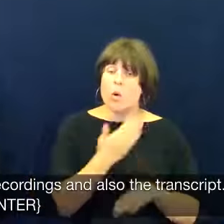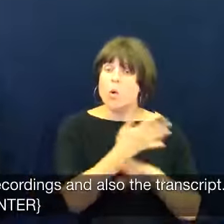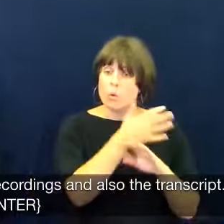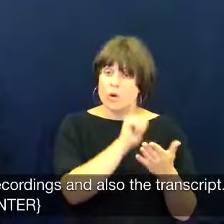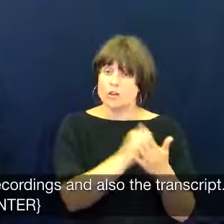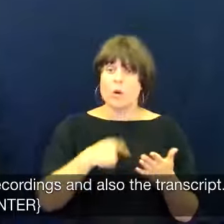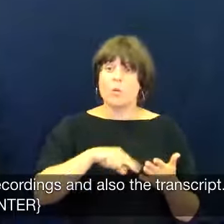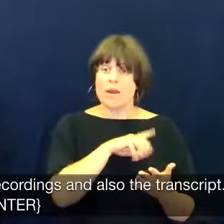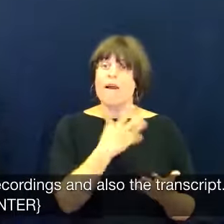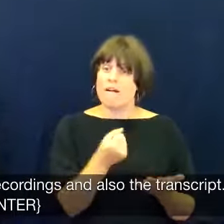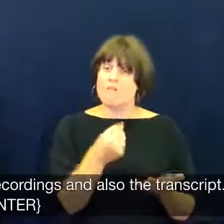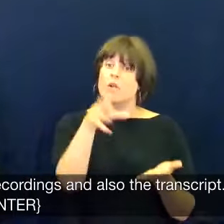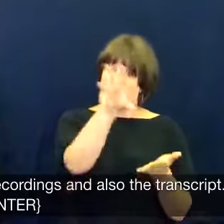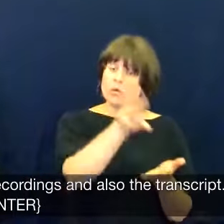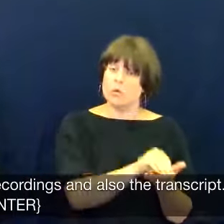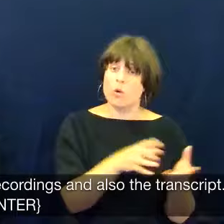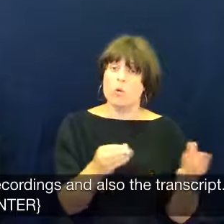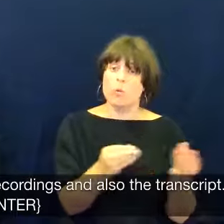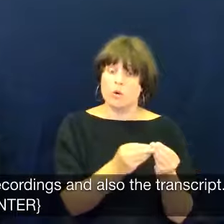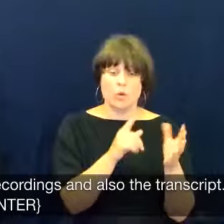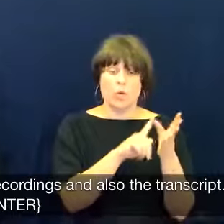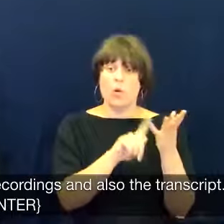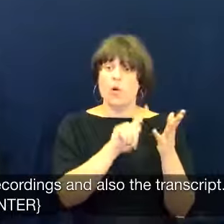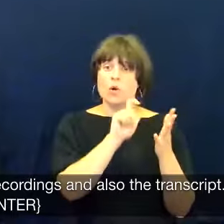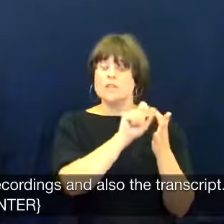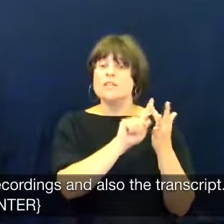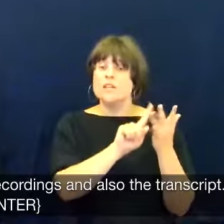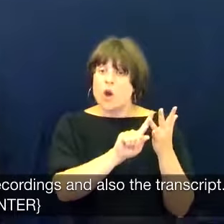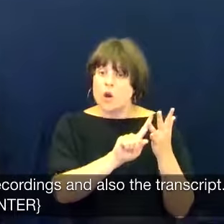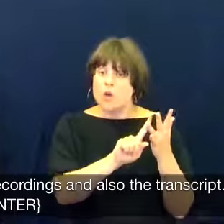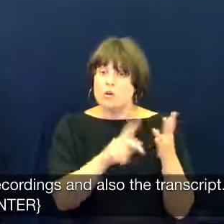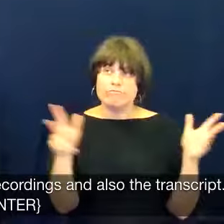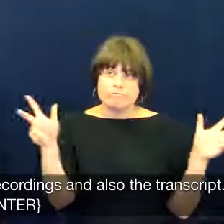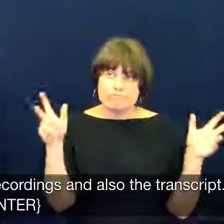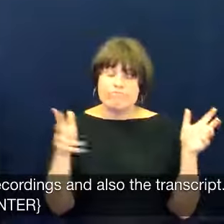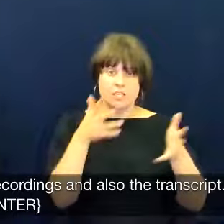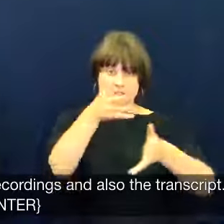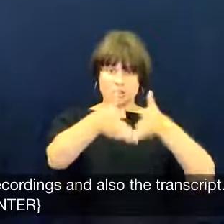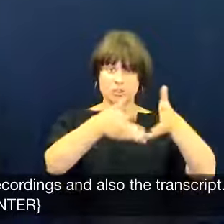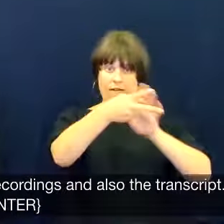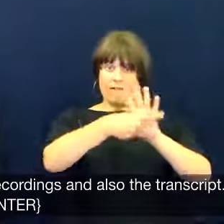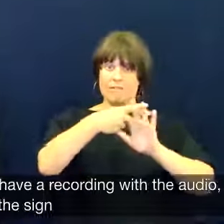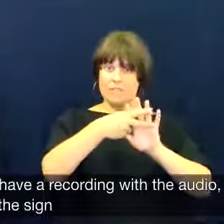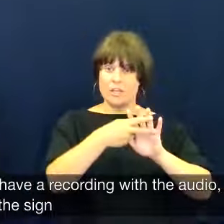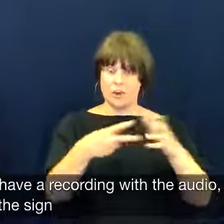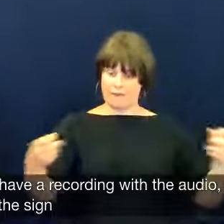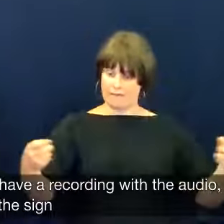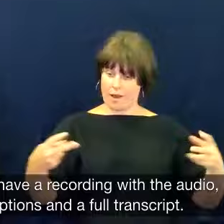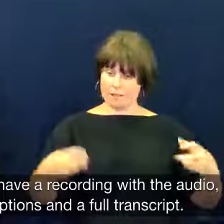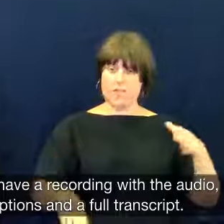we have a recording with the audio and the sign and the captions, and we also have a full